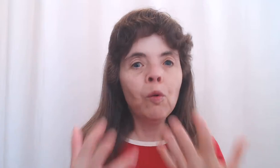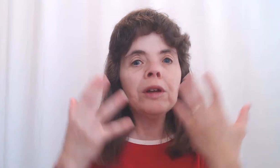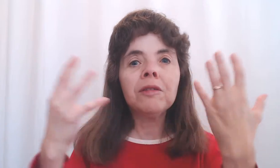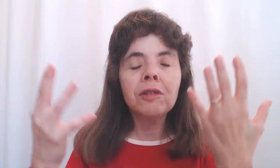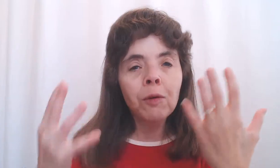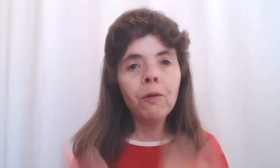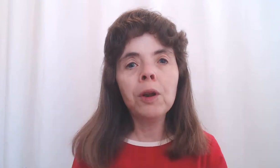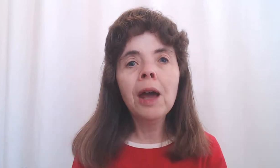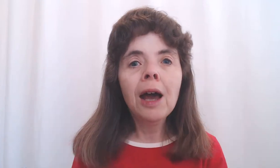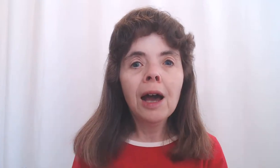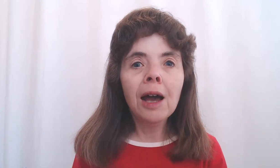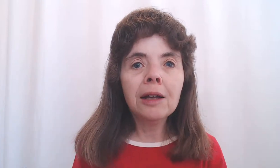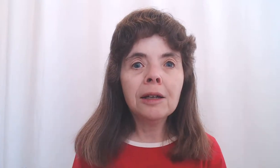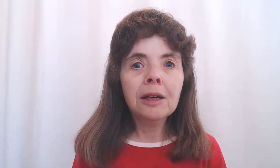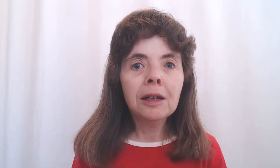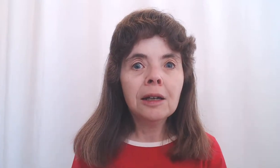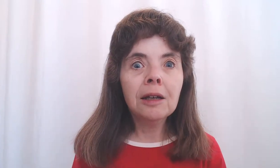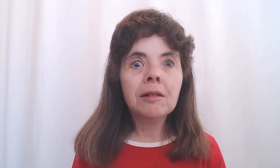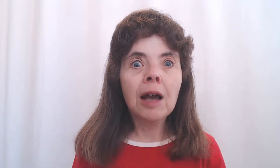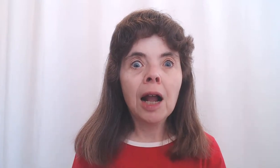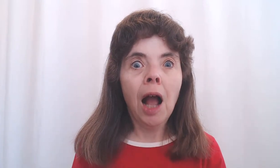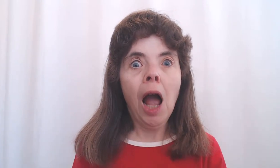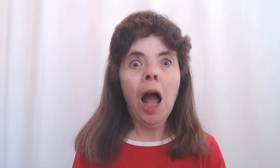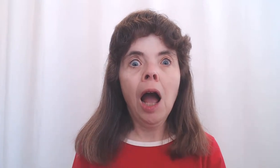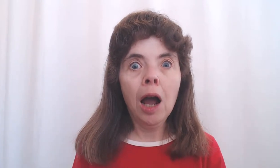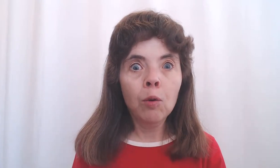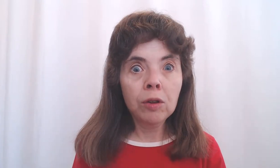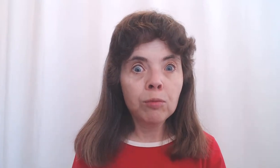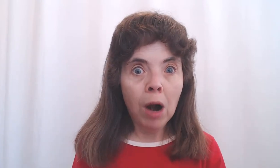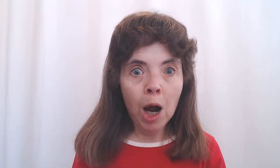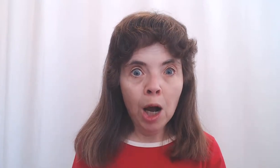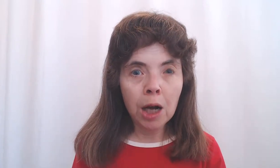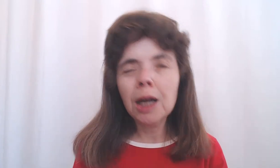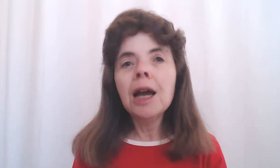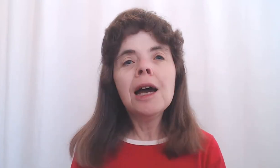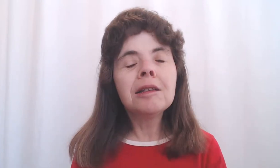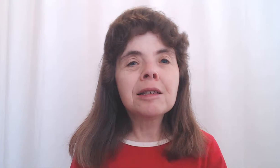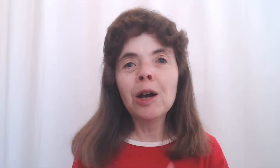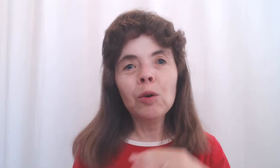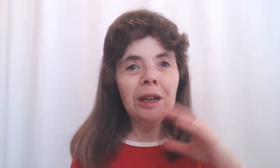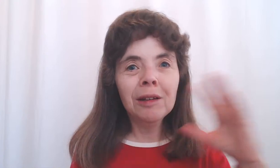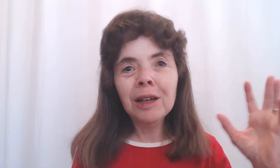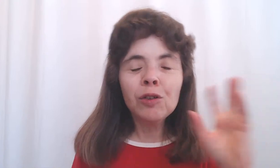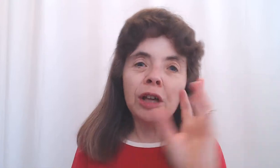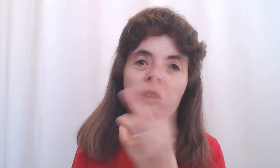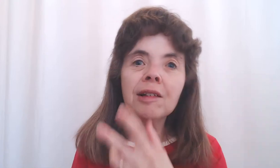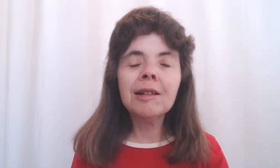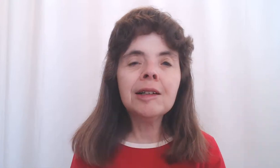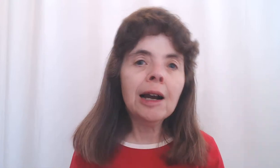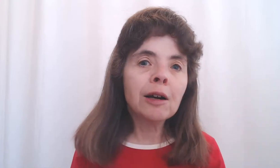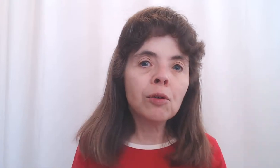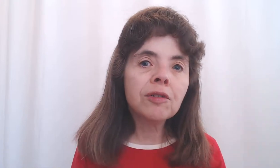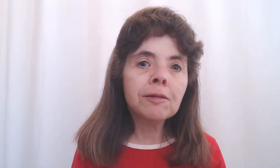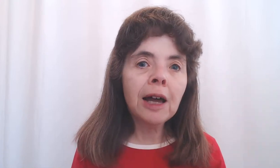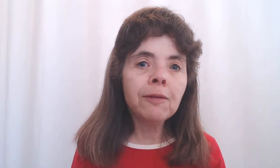voice and so forth. And he's like, I was wrong. And so he, he changes his entire course of life.